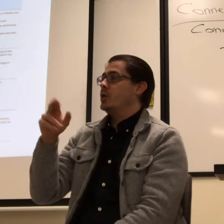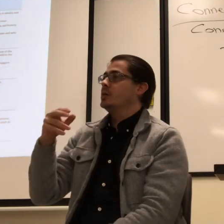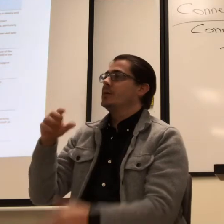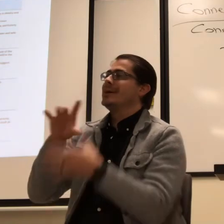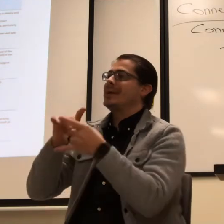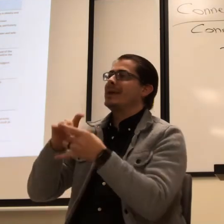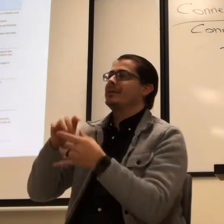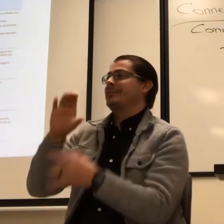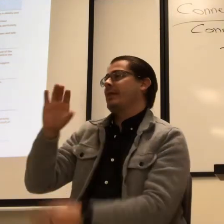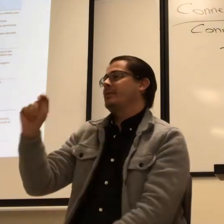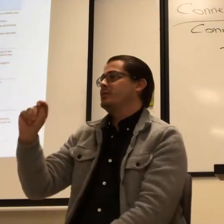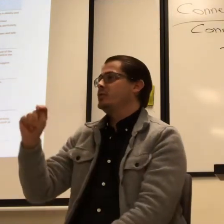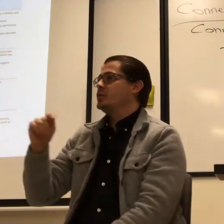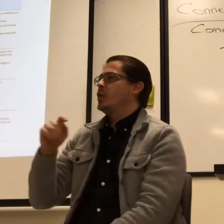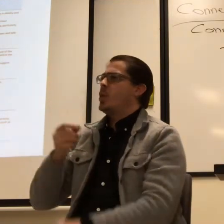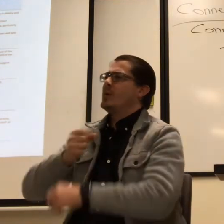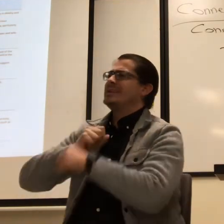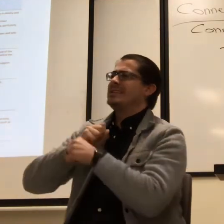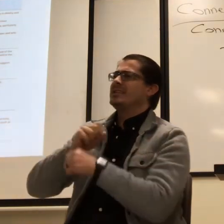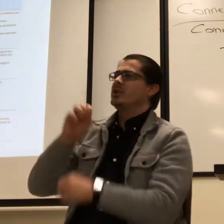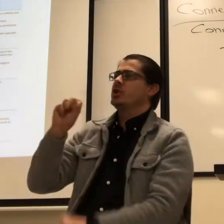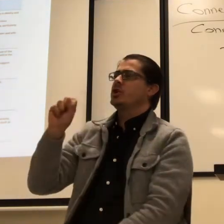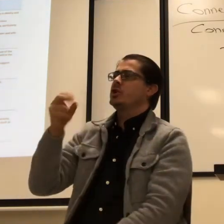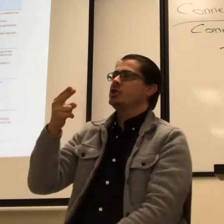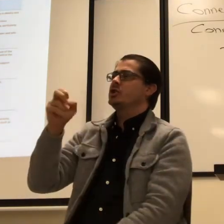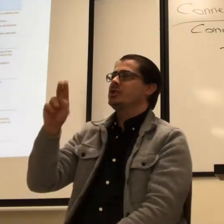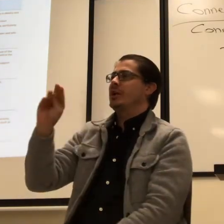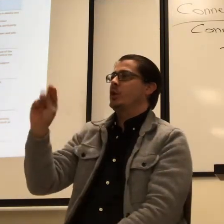tissues resist shearing forces.